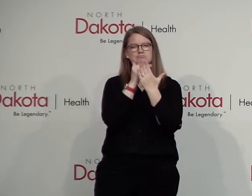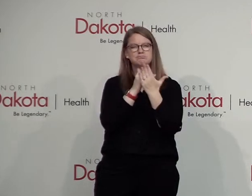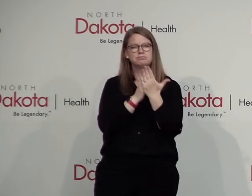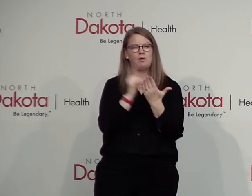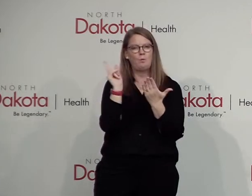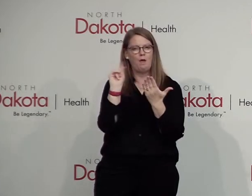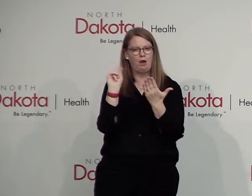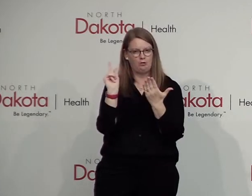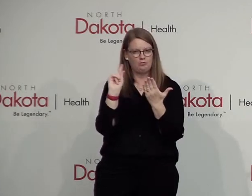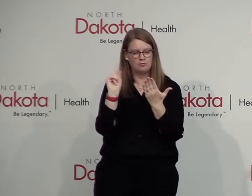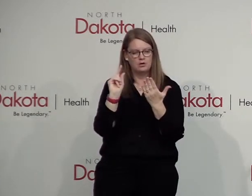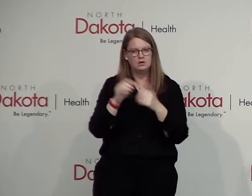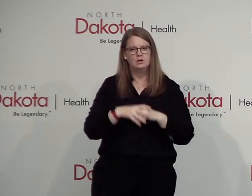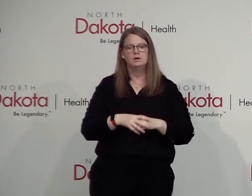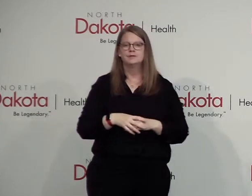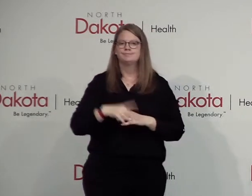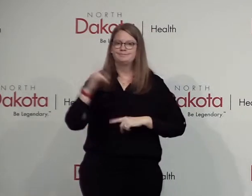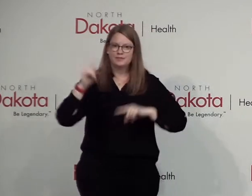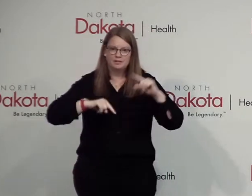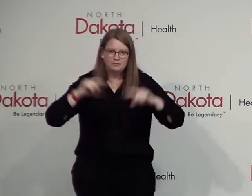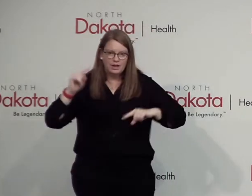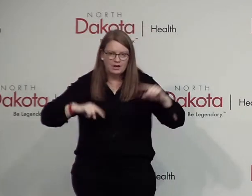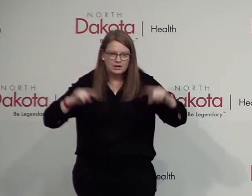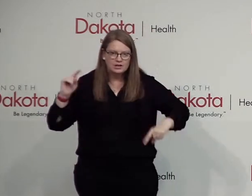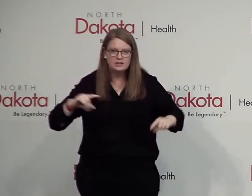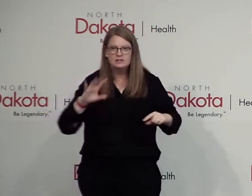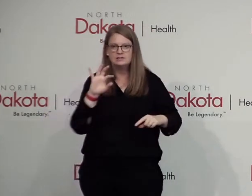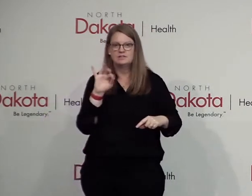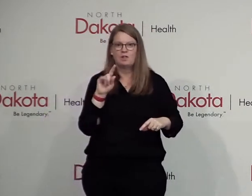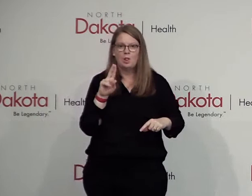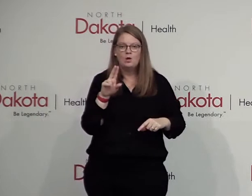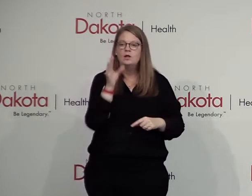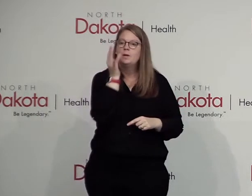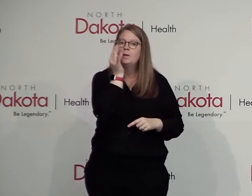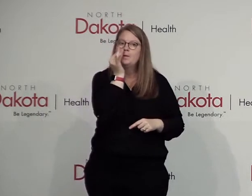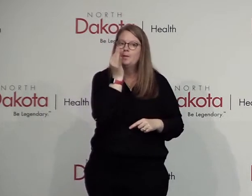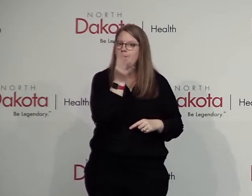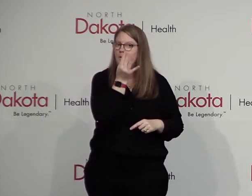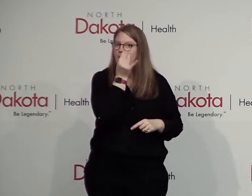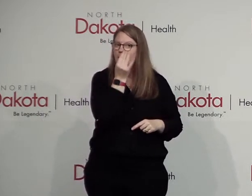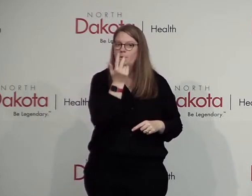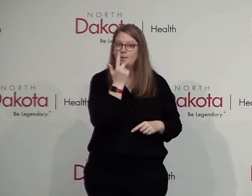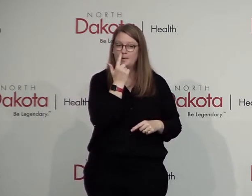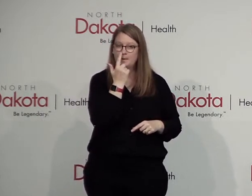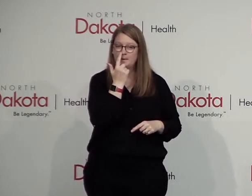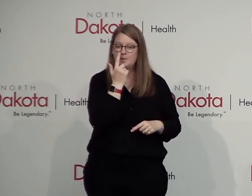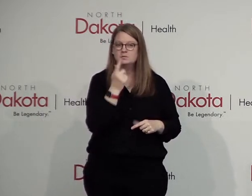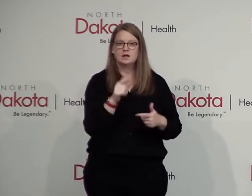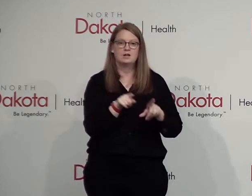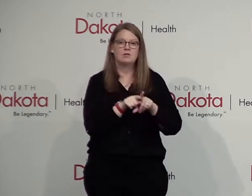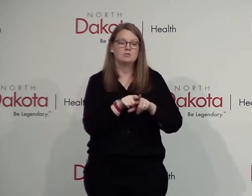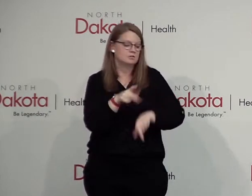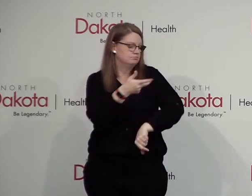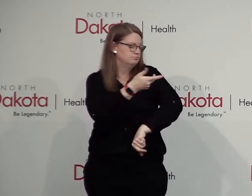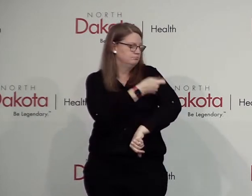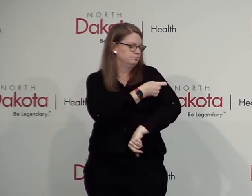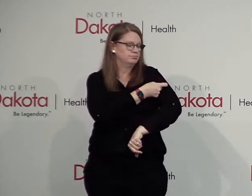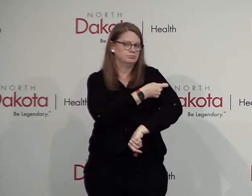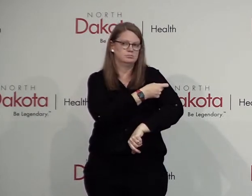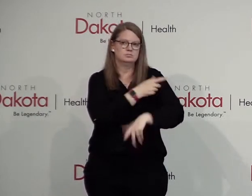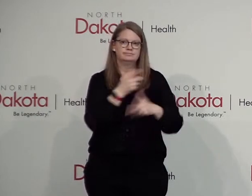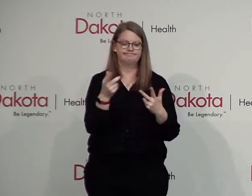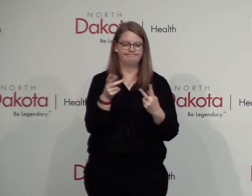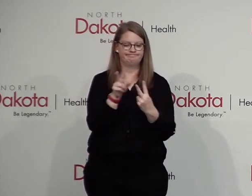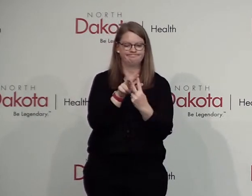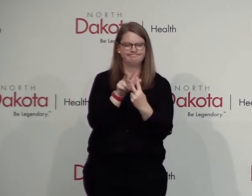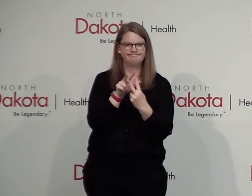There are various types of flu vaccine available. There is nasal and injectables. Talk to your healthcare